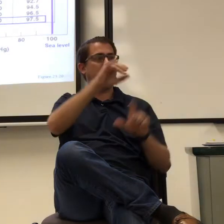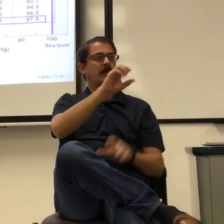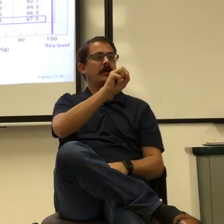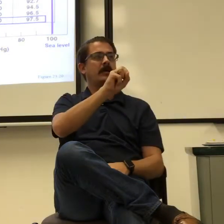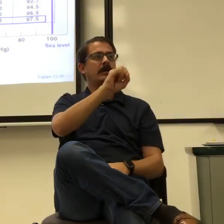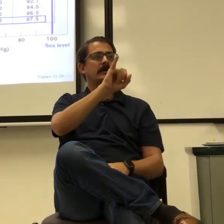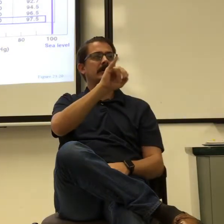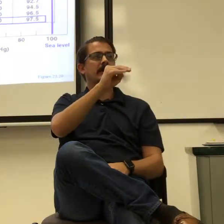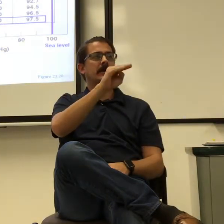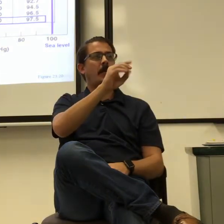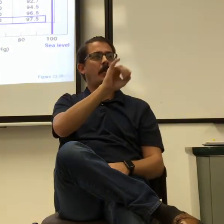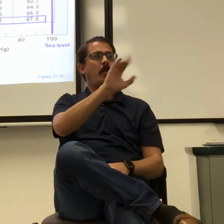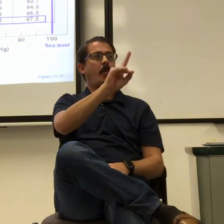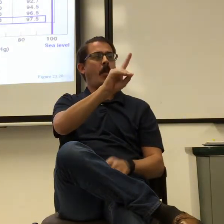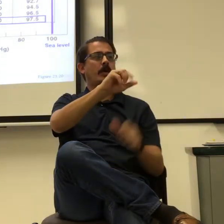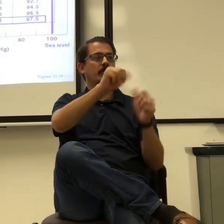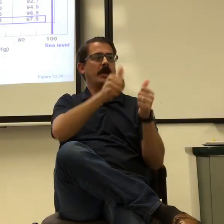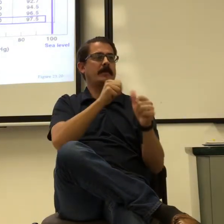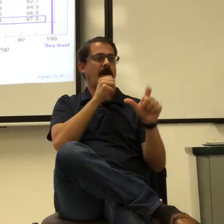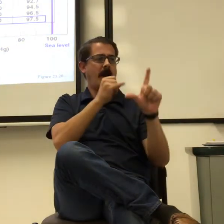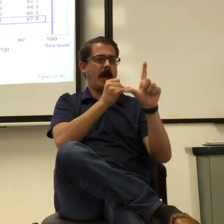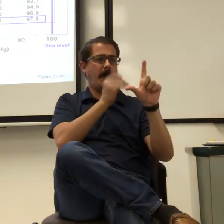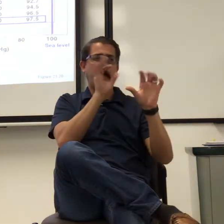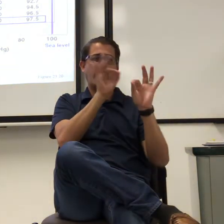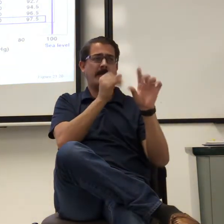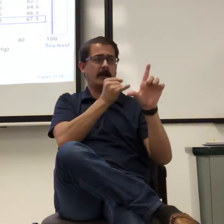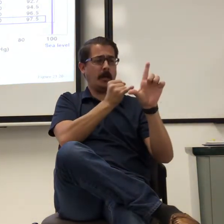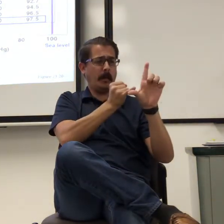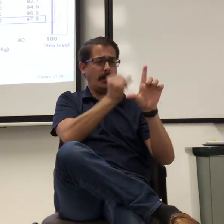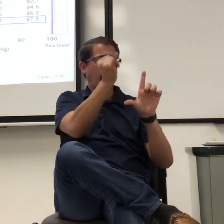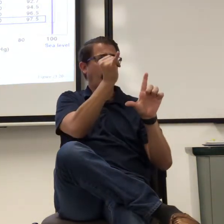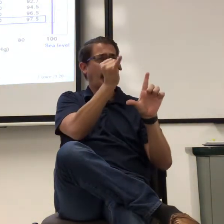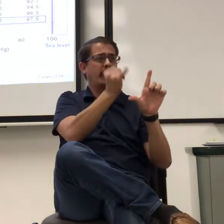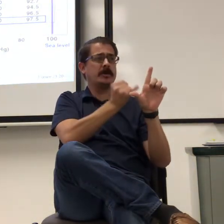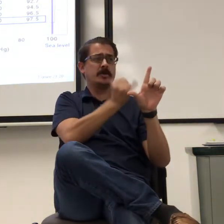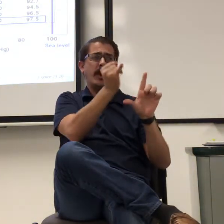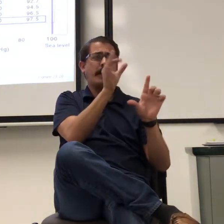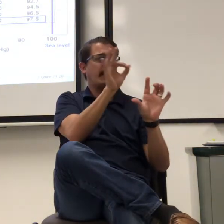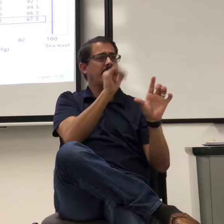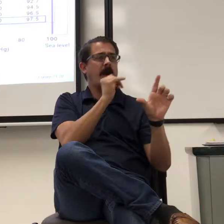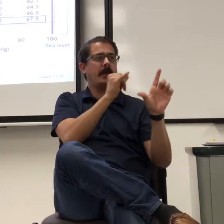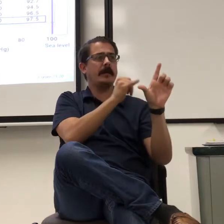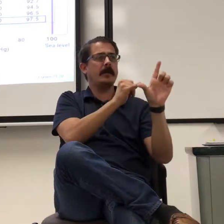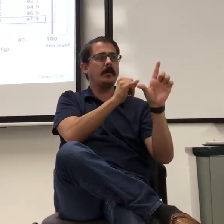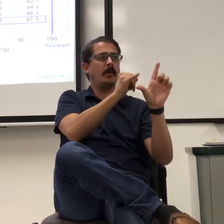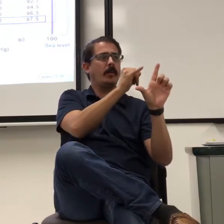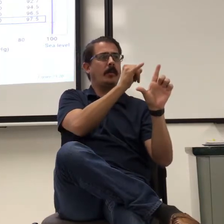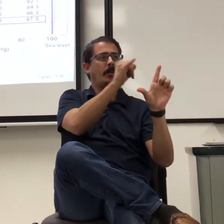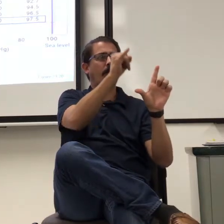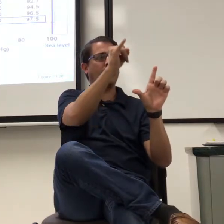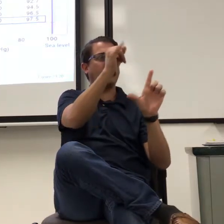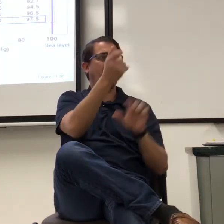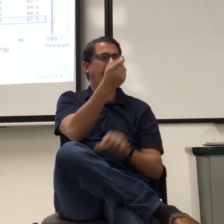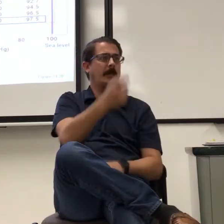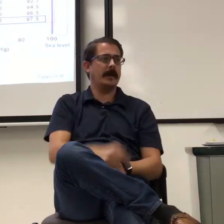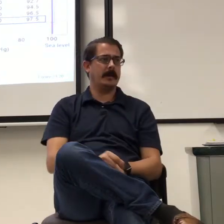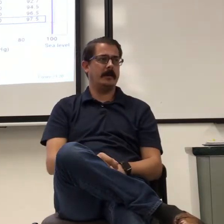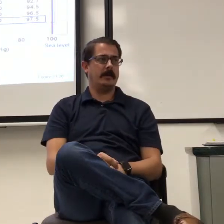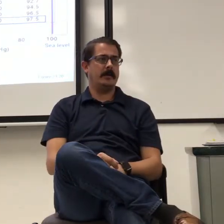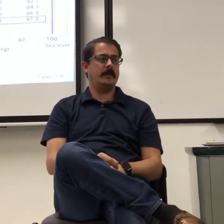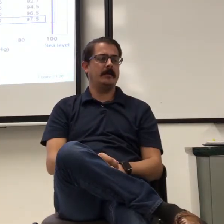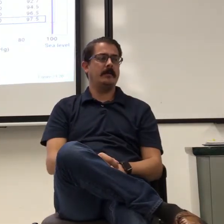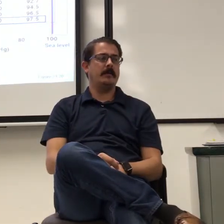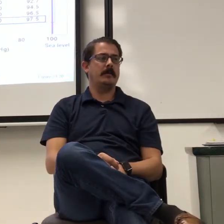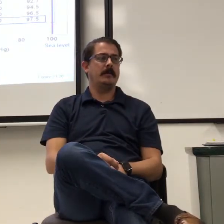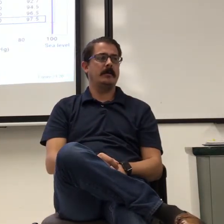shape. So it's not straight, it's not truly strictly a linear relationship. It's kind of more, when